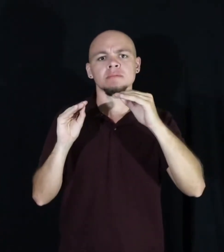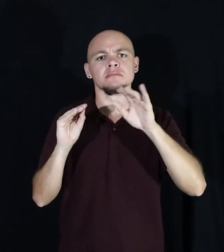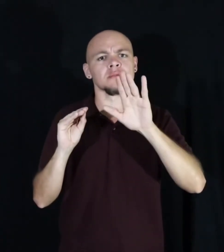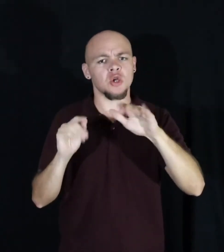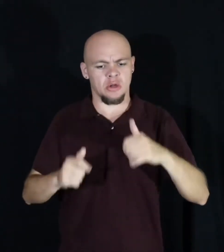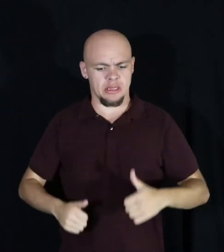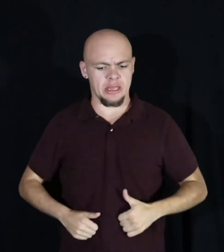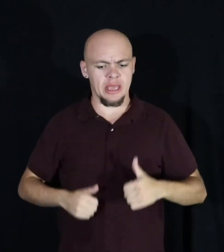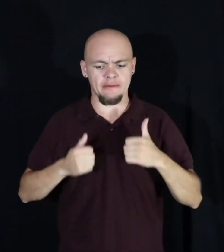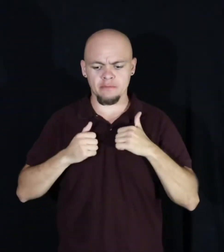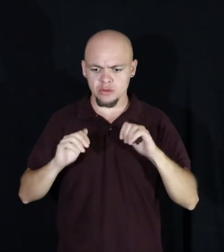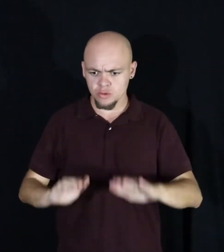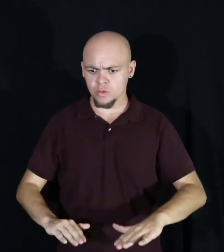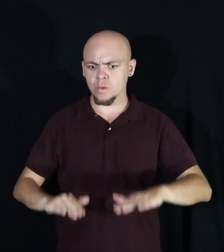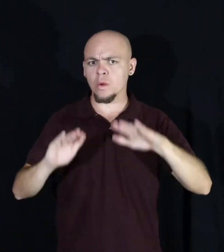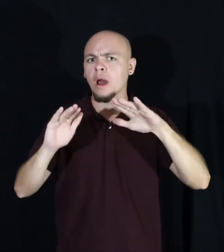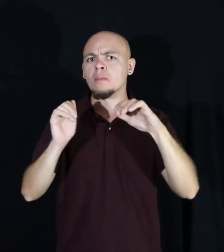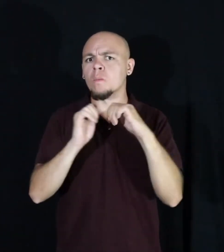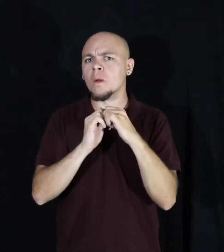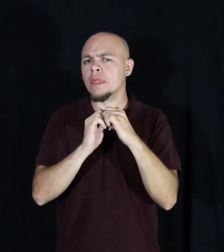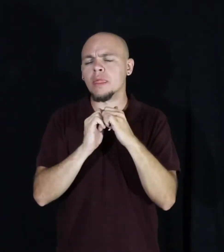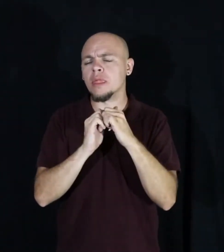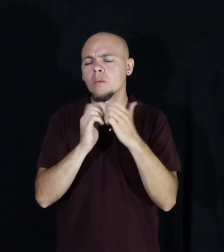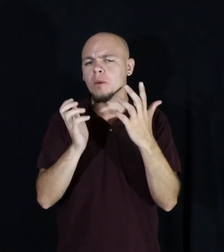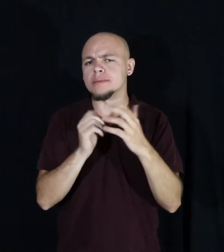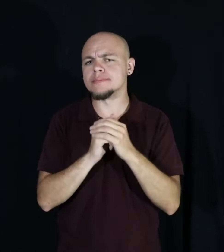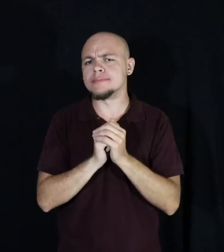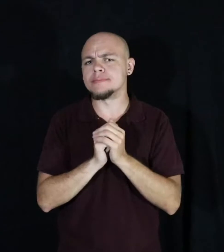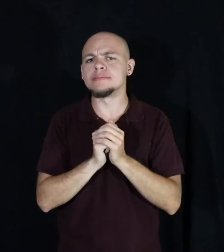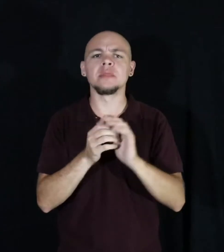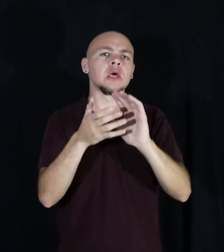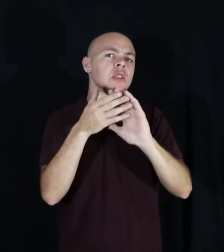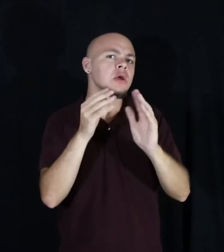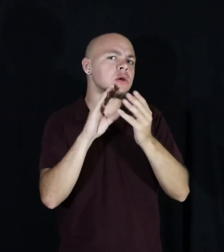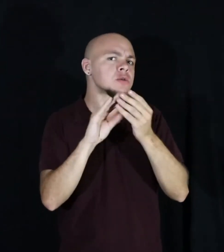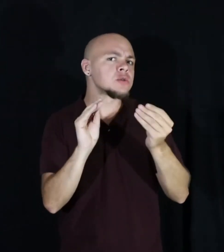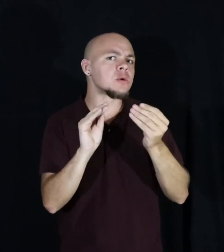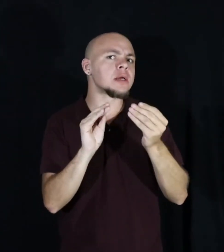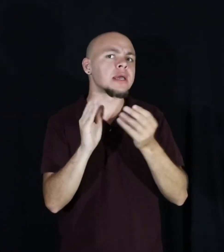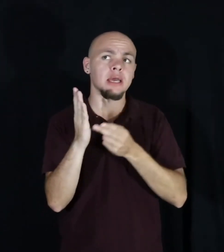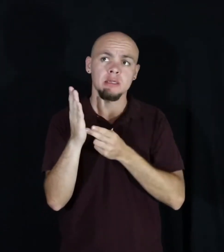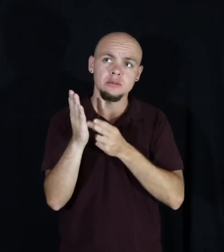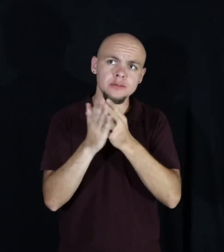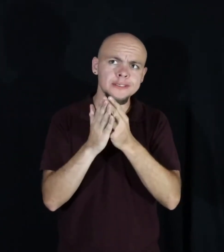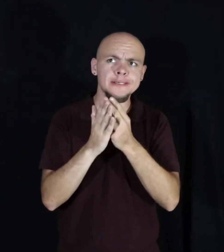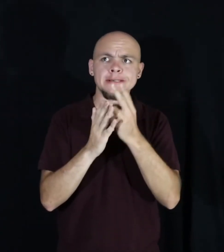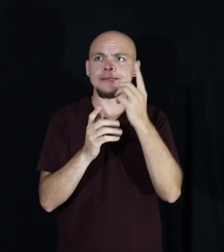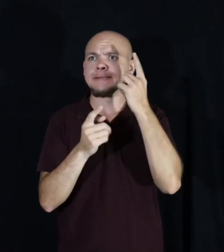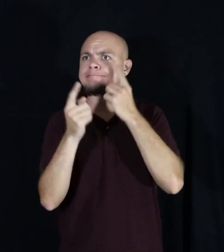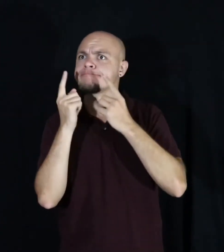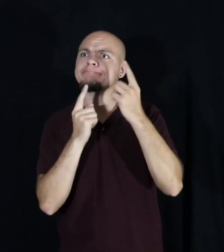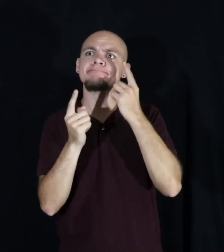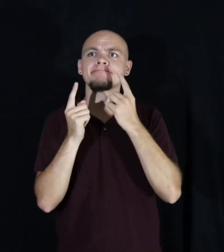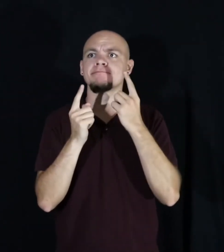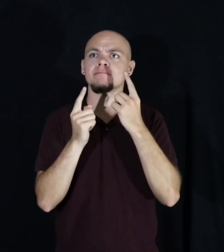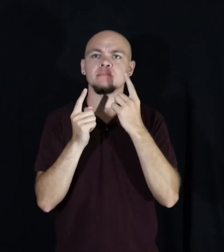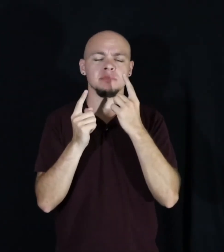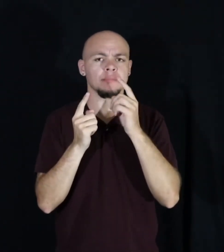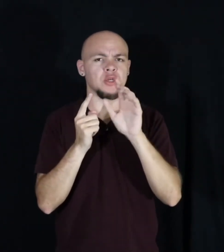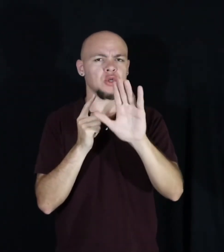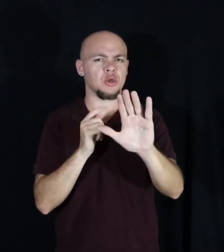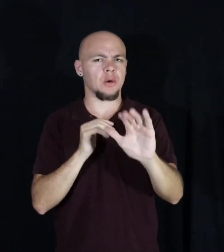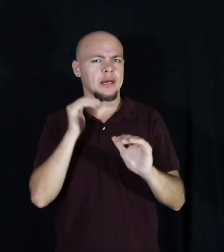adult life? What are the stories and perceived truths that still linger, that are maybe sabotaging your